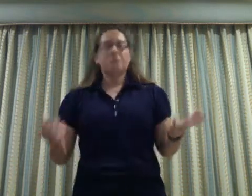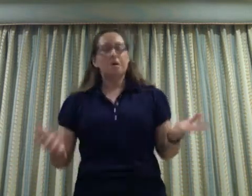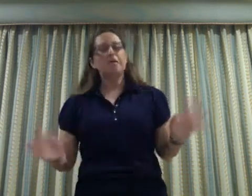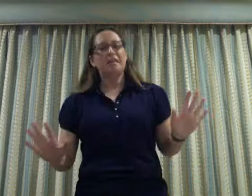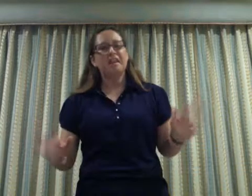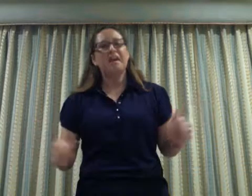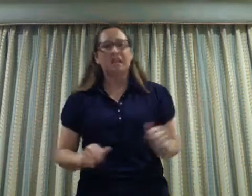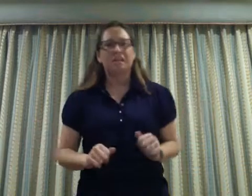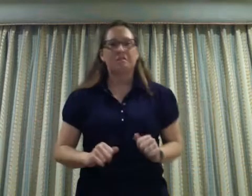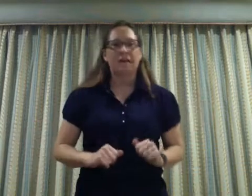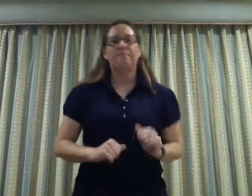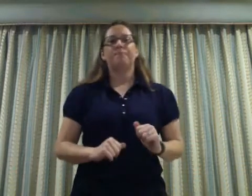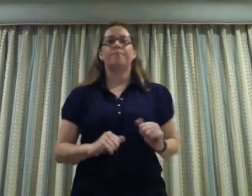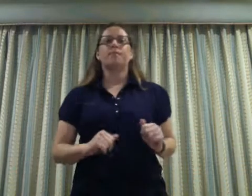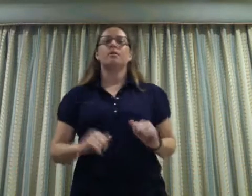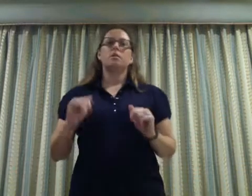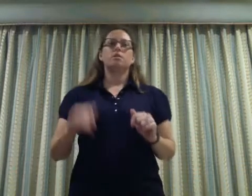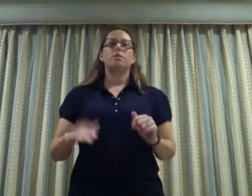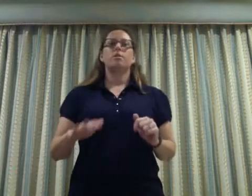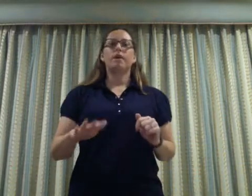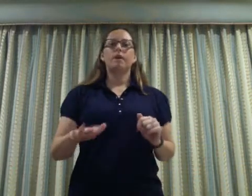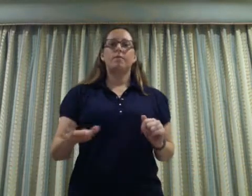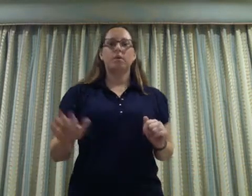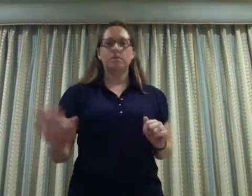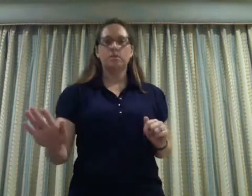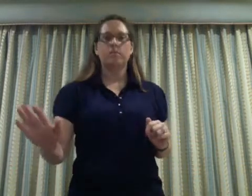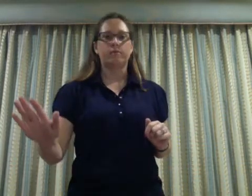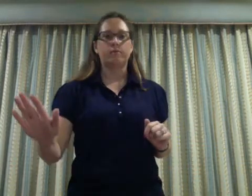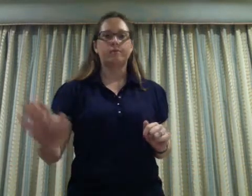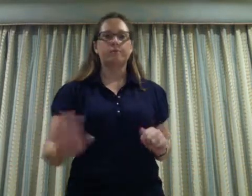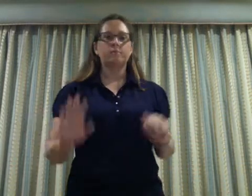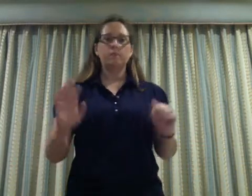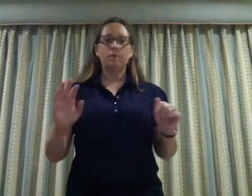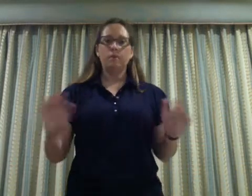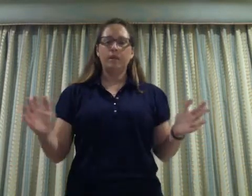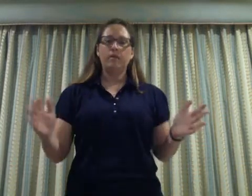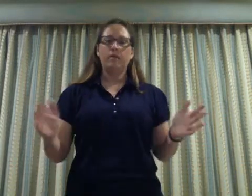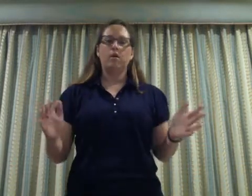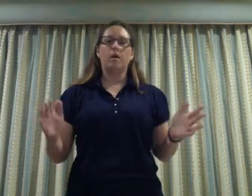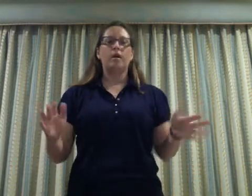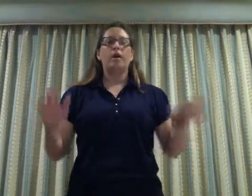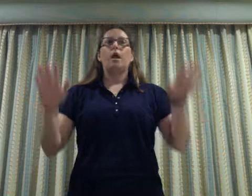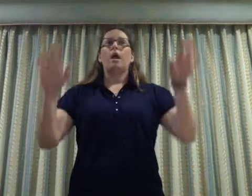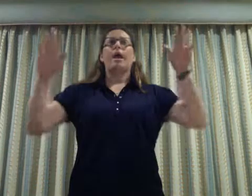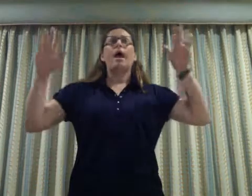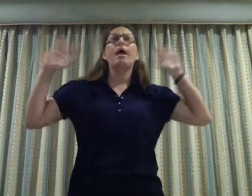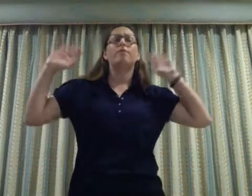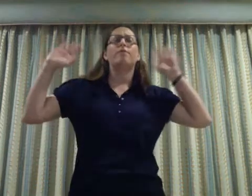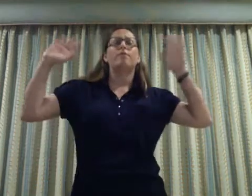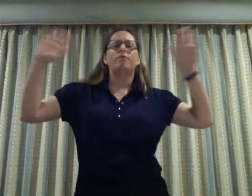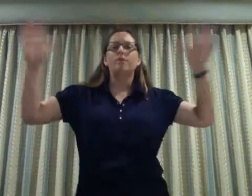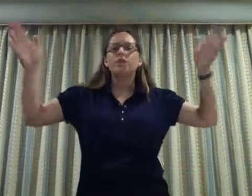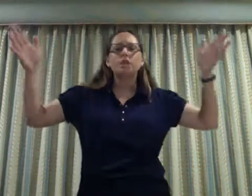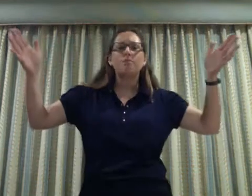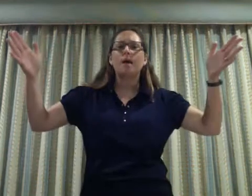Okay, I think I can handle that. So we finally pull up to the river. We get out of the car, and I have envisioned in my